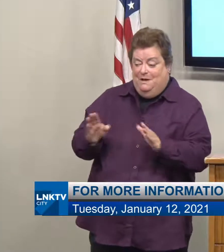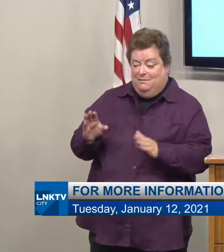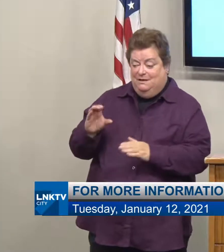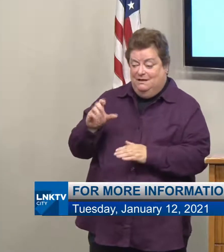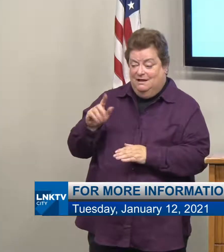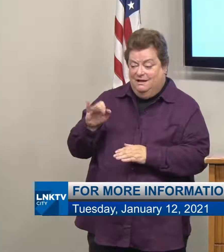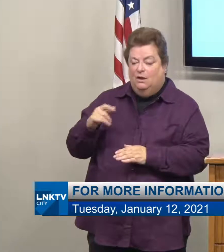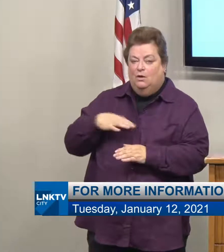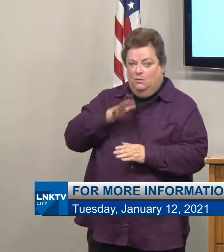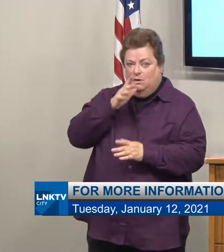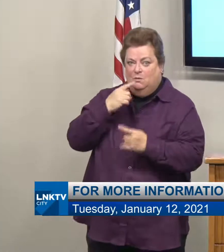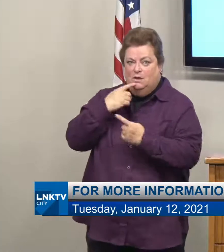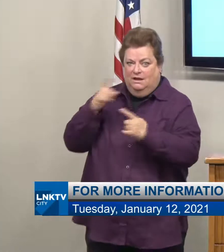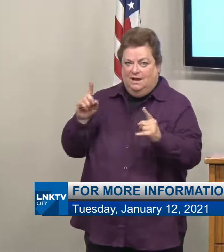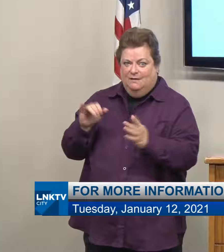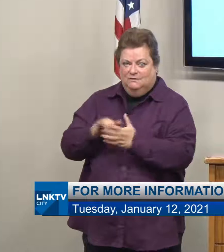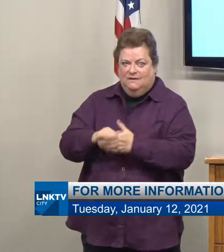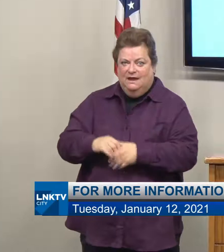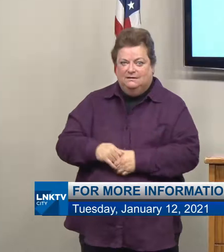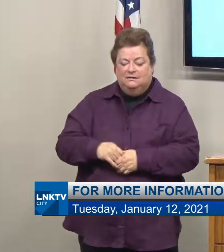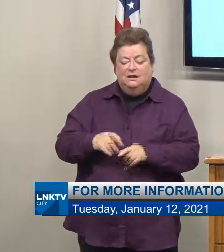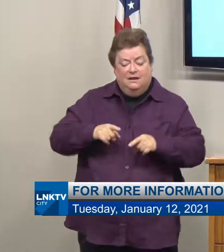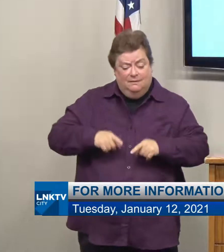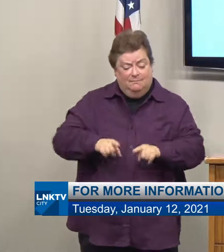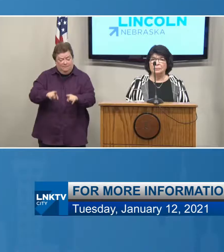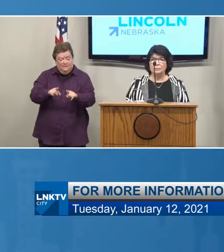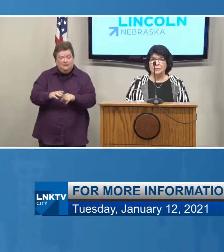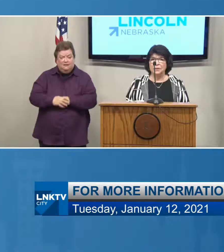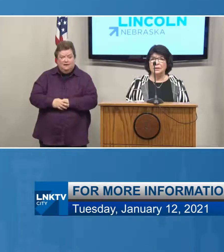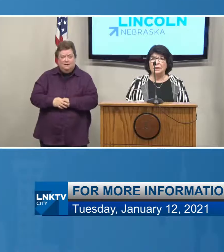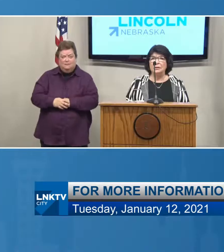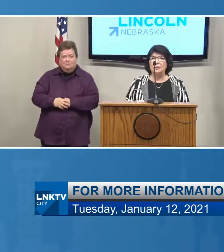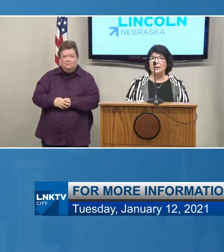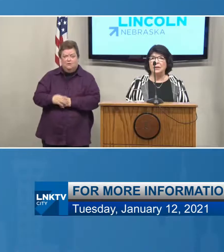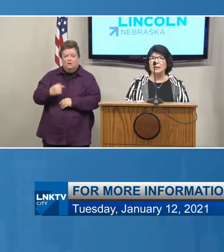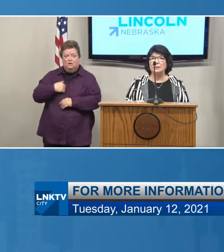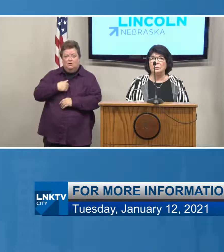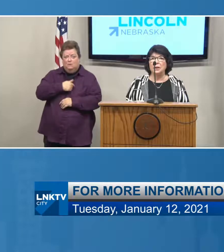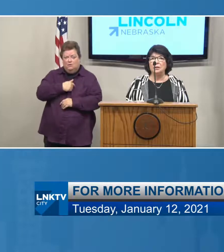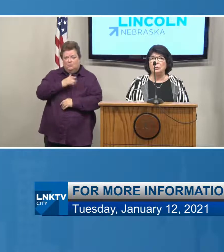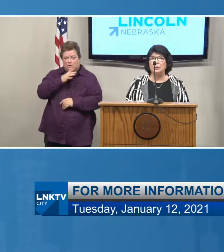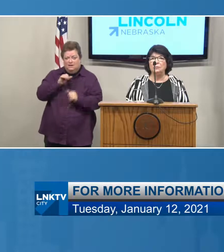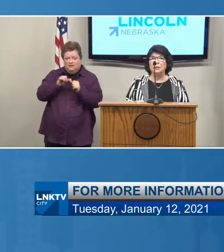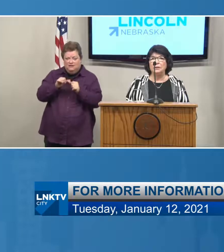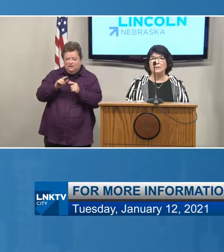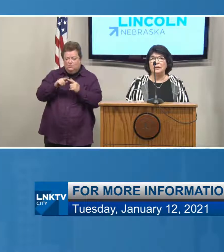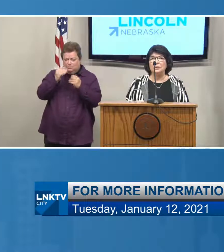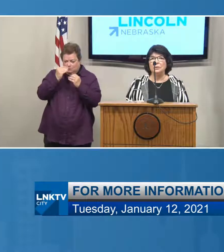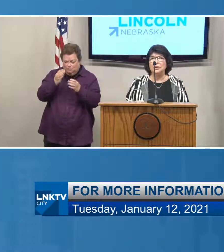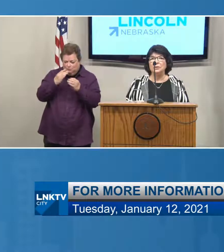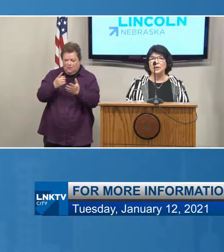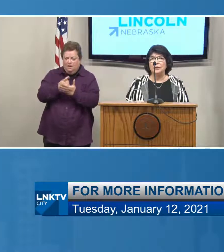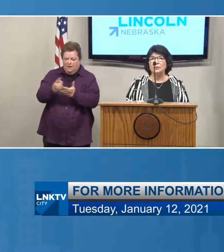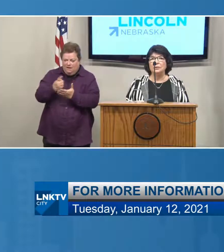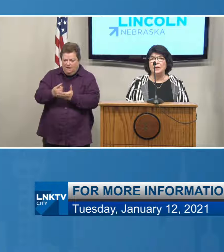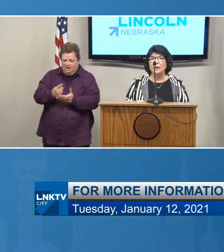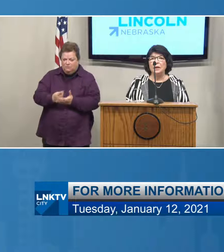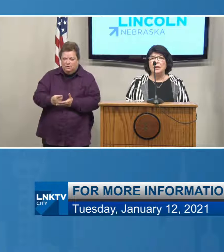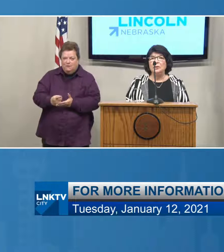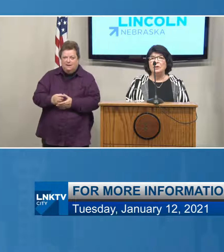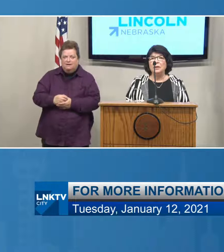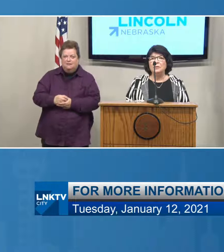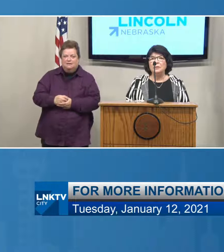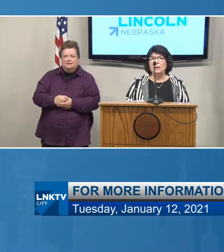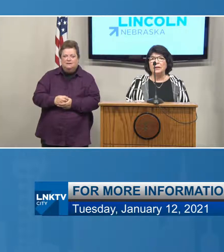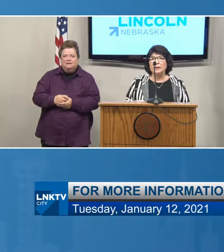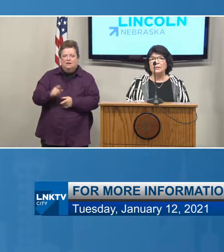the meantime, we continue to provide updates during the week, these weekly briefings, and through other channels.